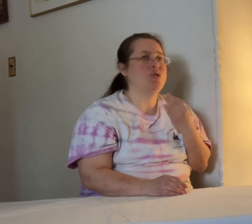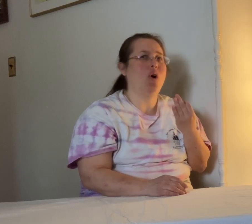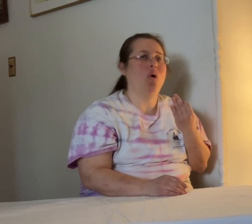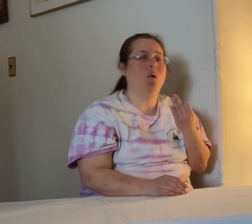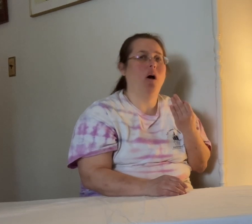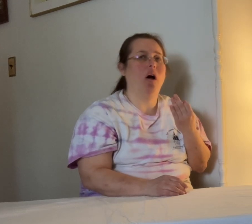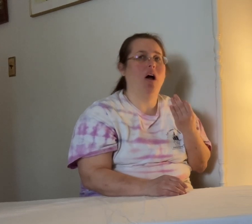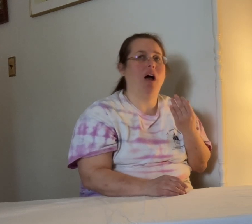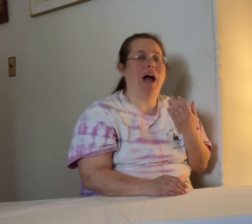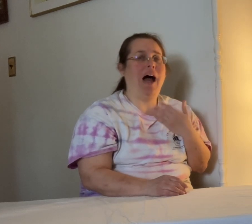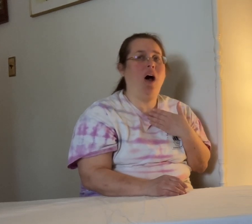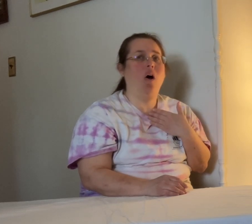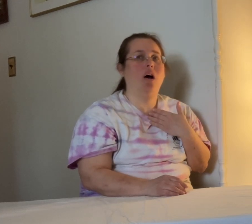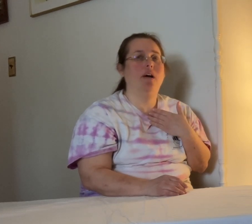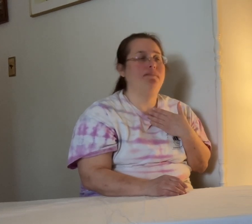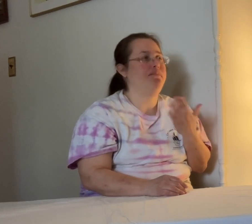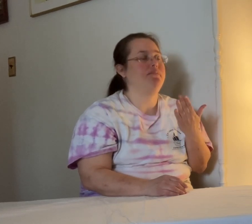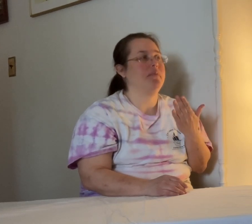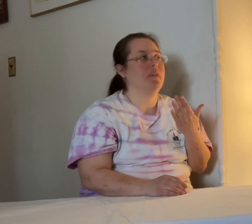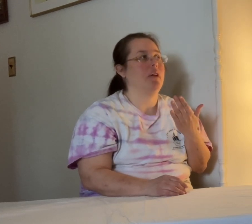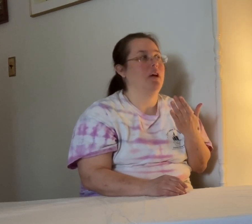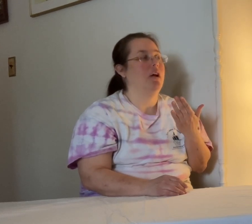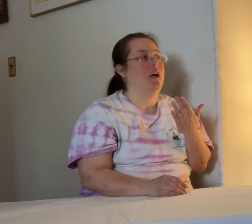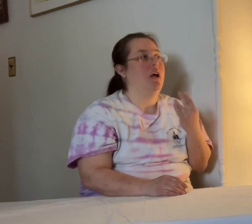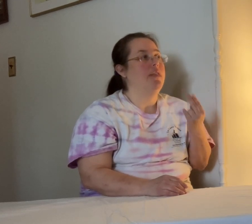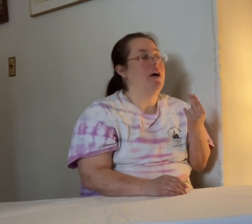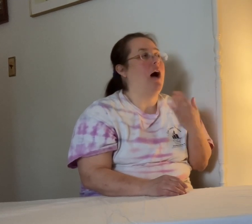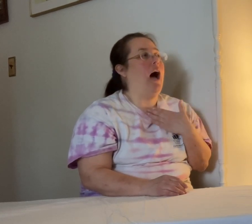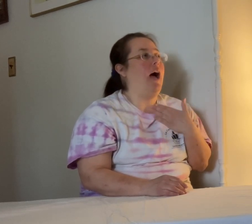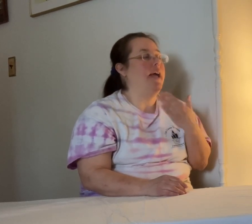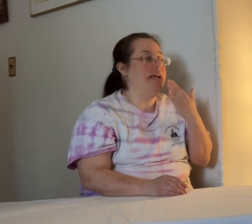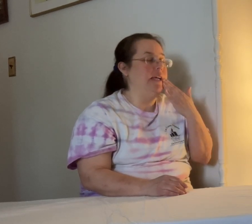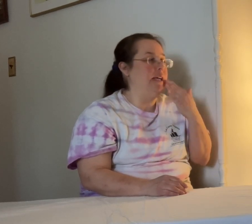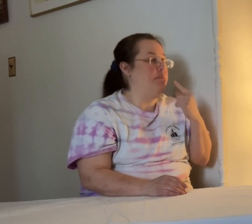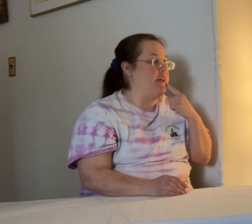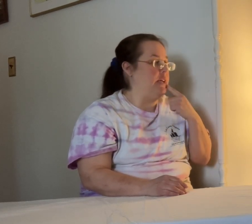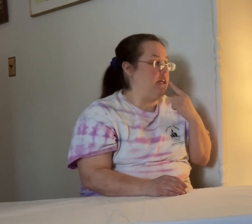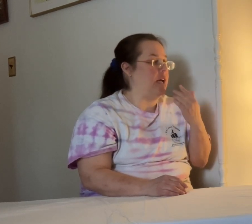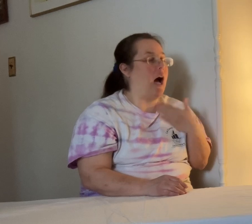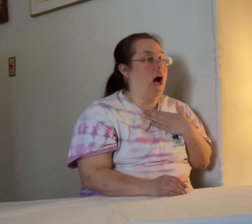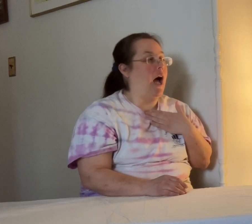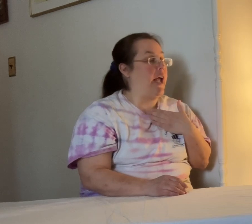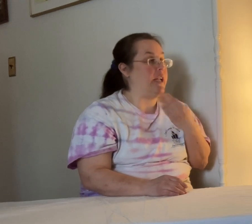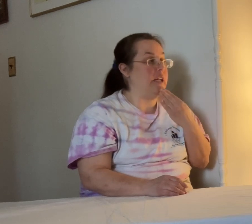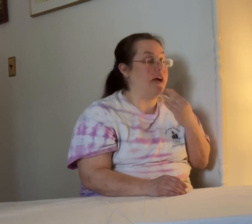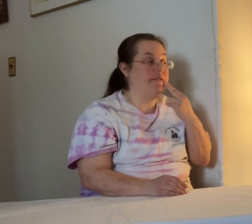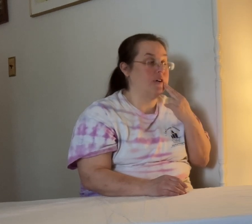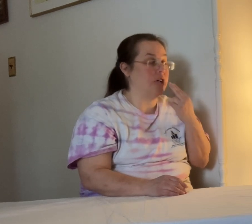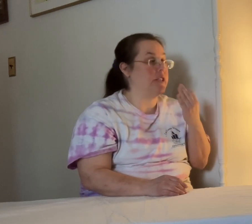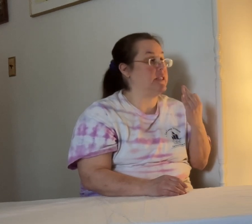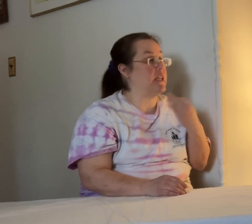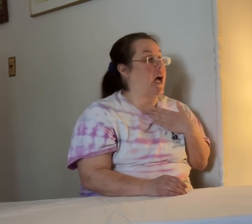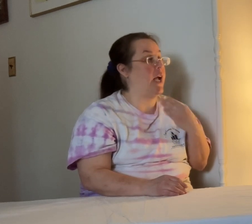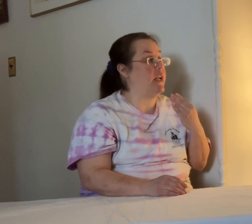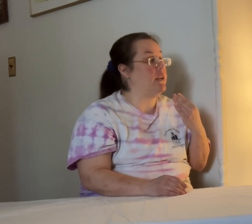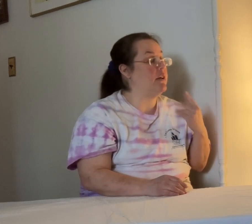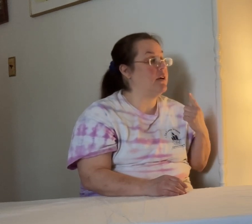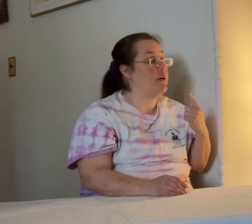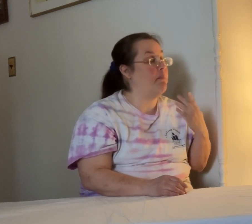So how the IEP, I never signed